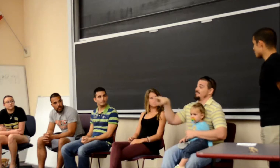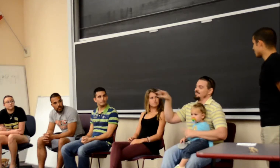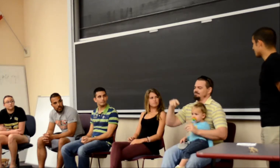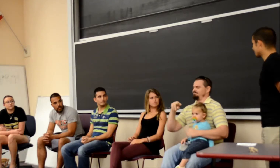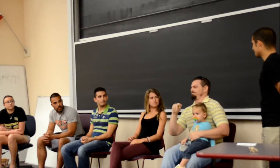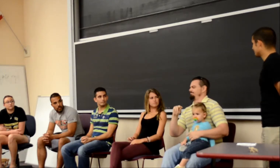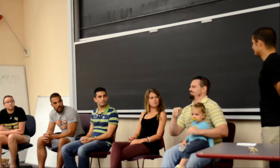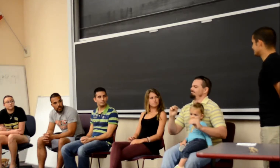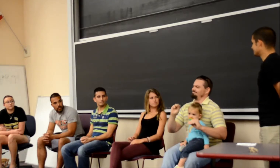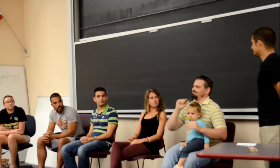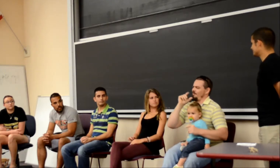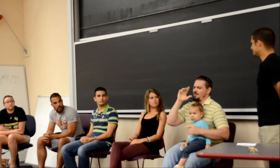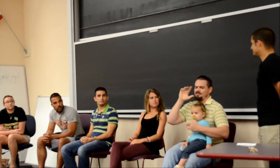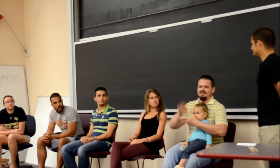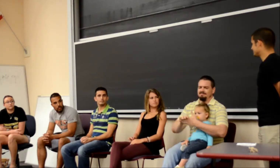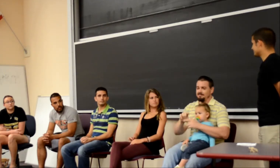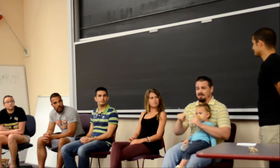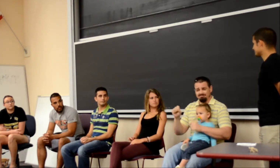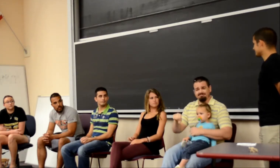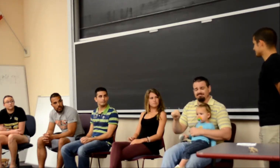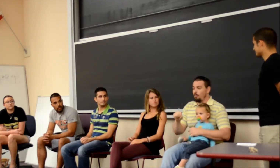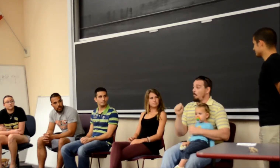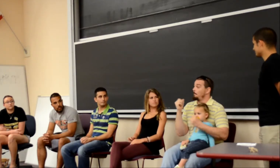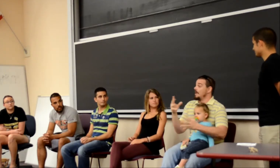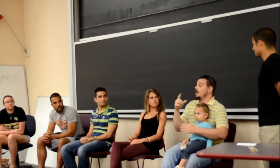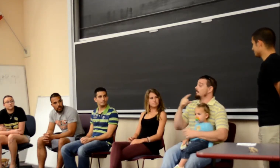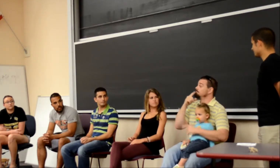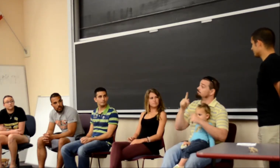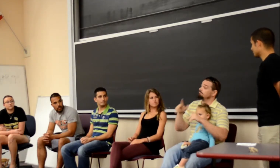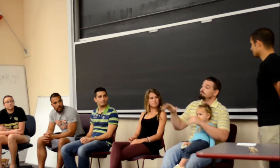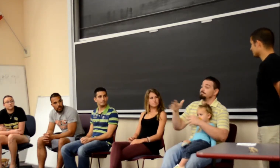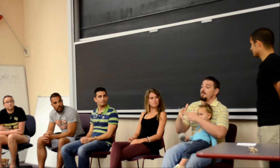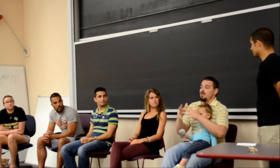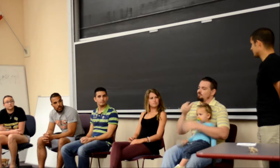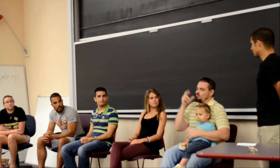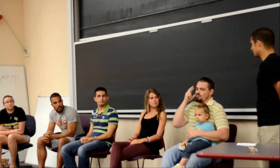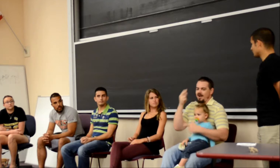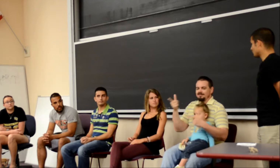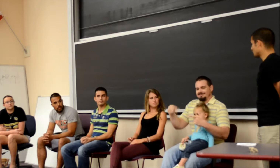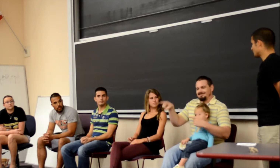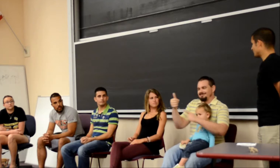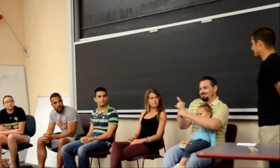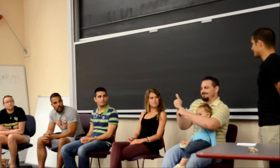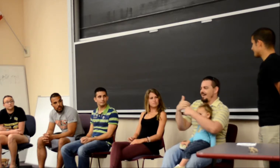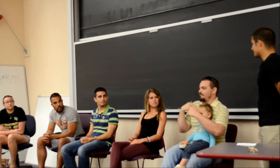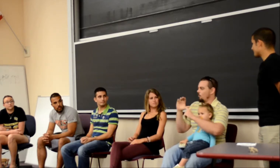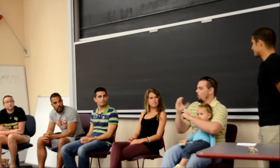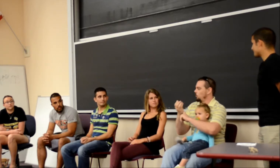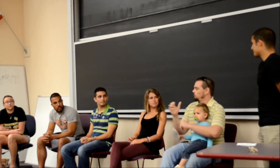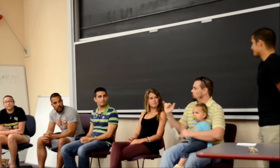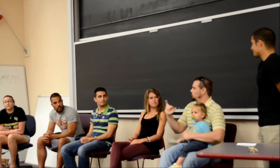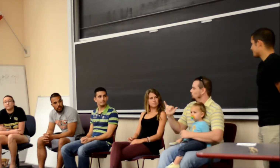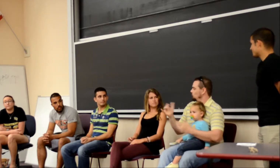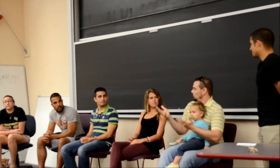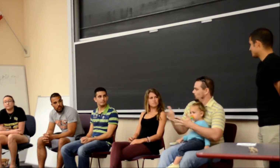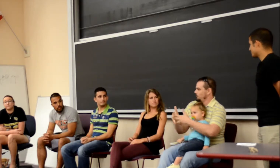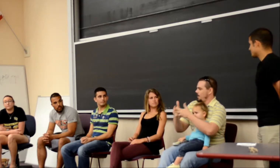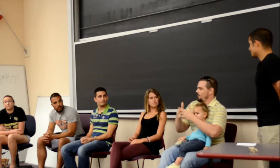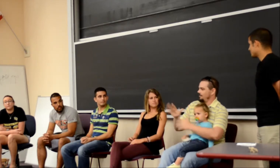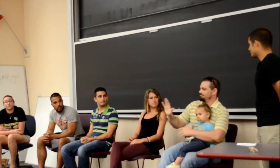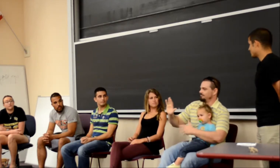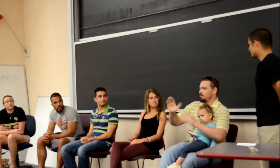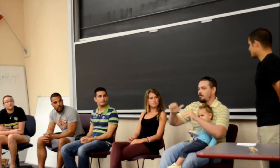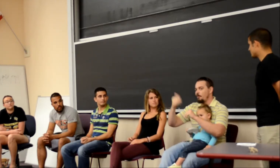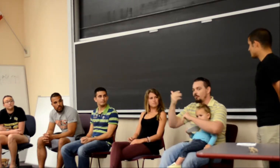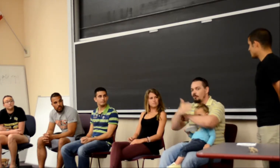a culture. You know, to many deaf people, they may not believe that deaf people have culture. But Americans really don't realize that, you